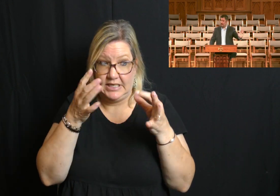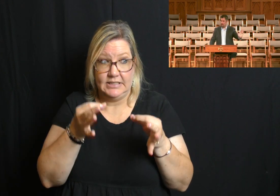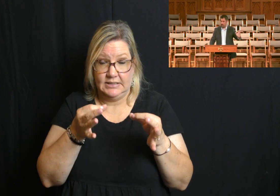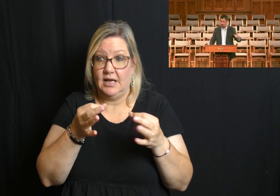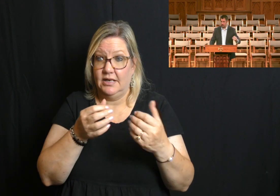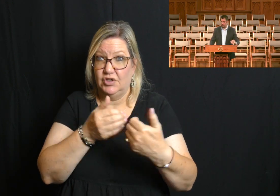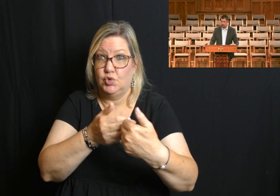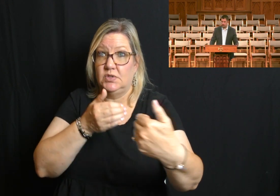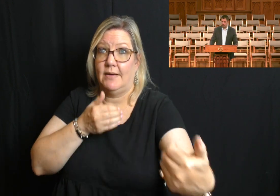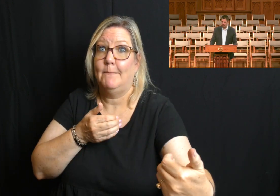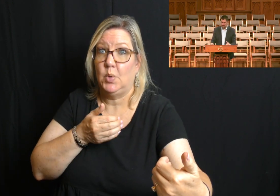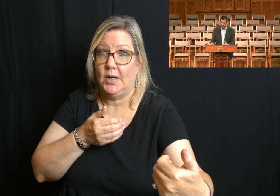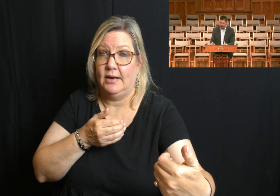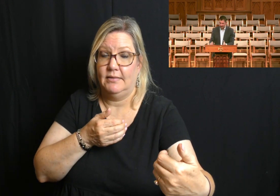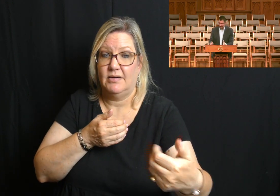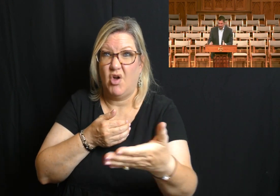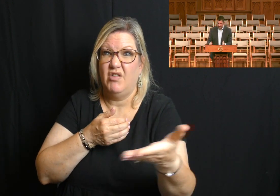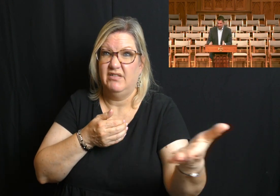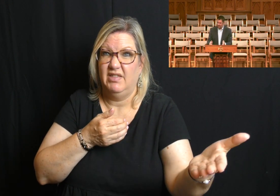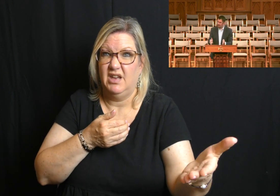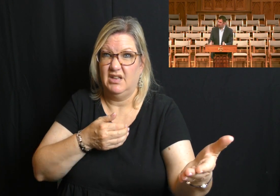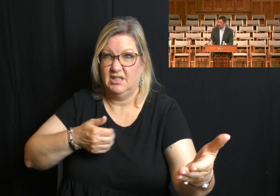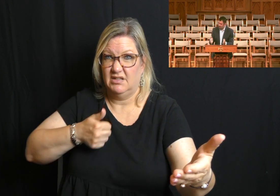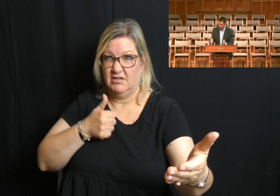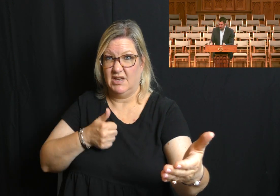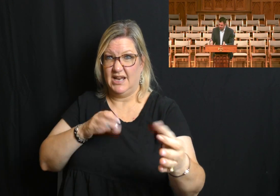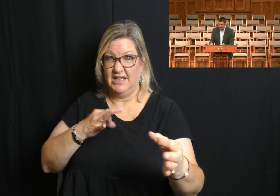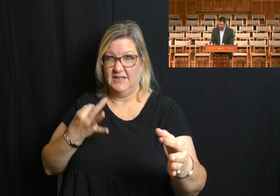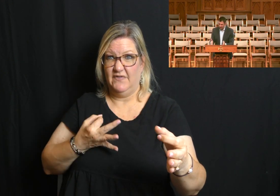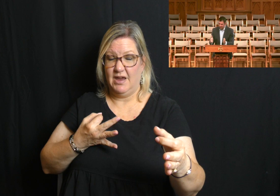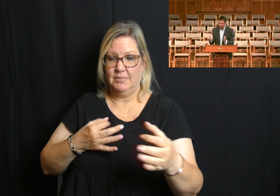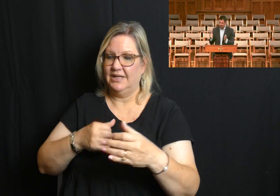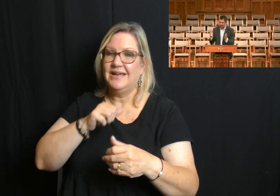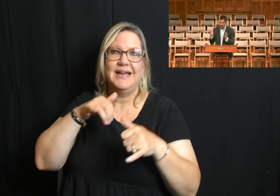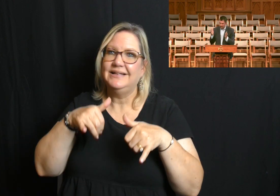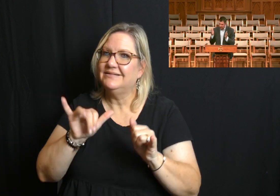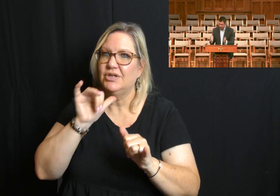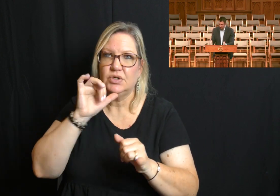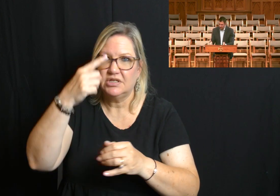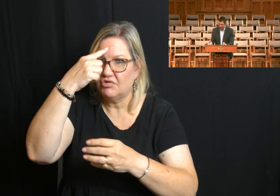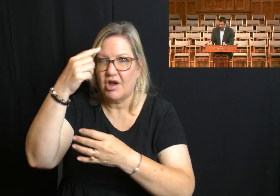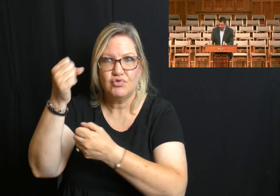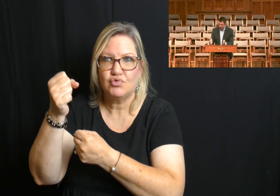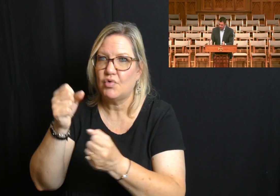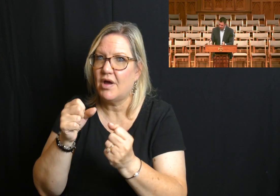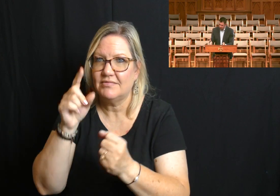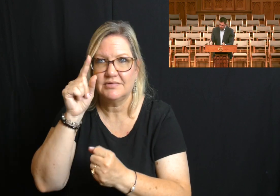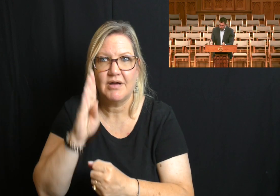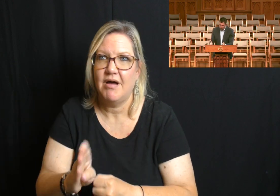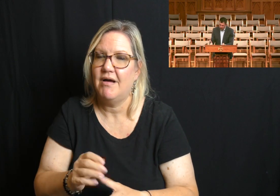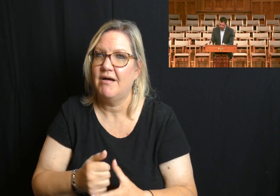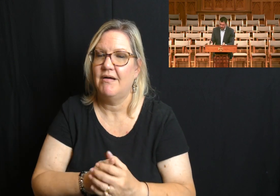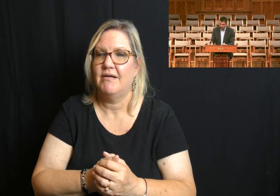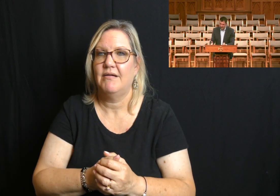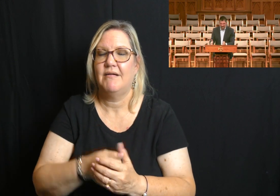them ahead of him. He decided that he still didn't trust God. He decided that he's going to take matters in his own hands. He